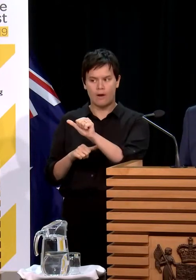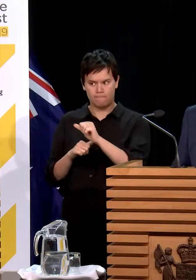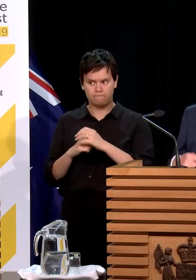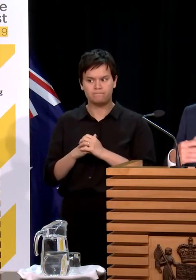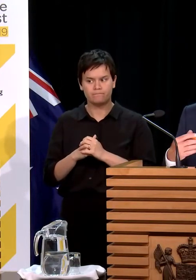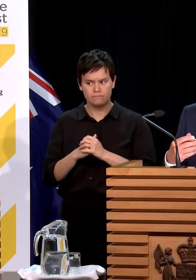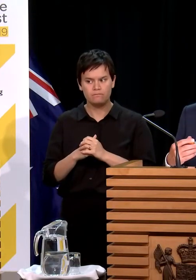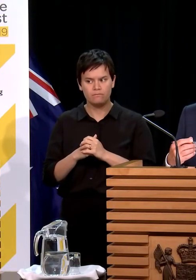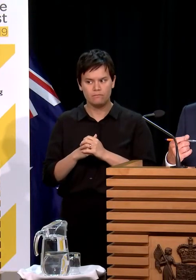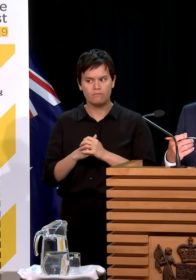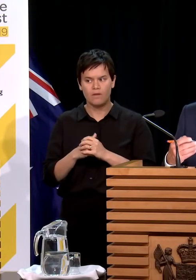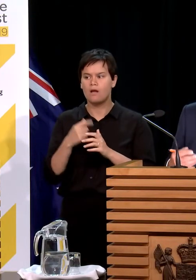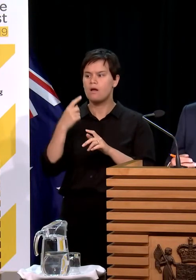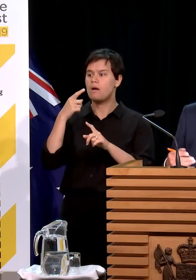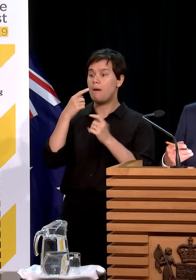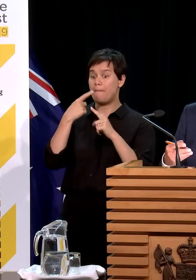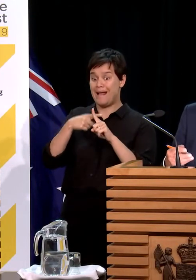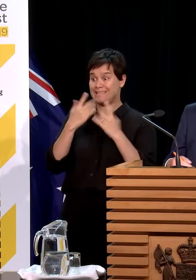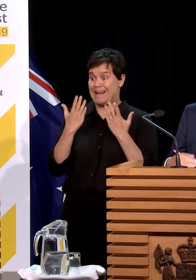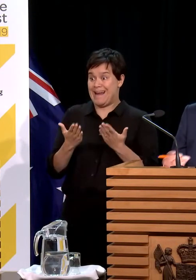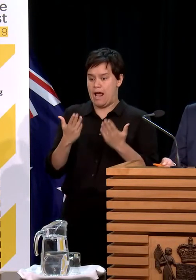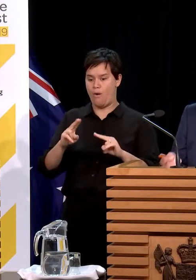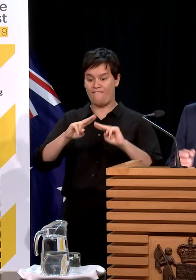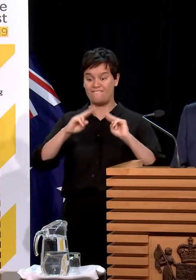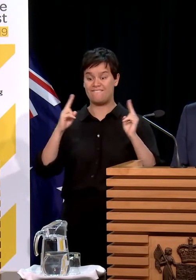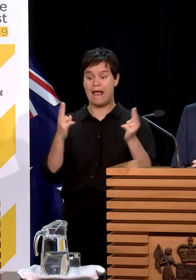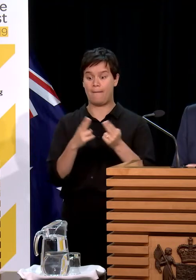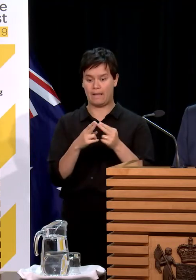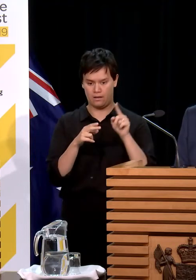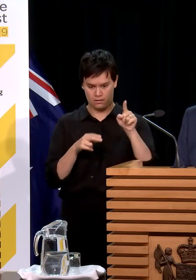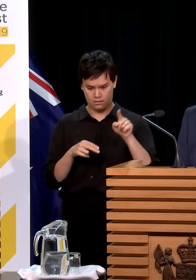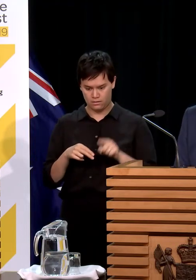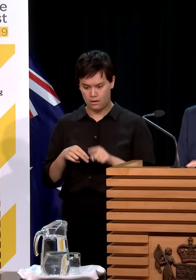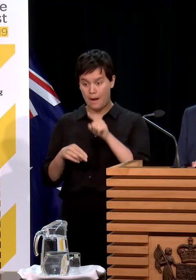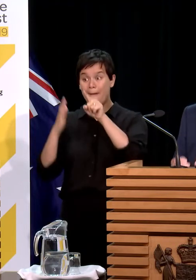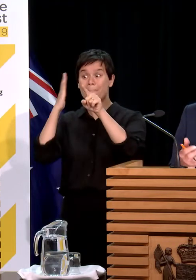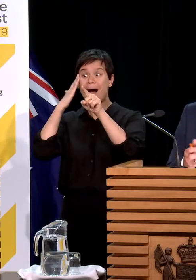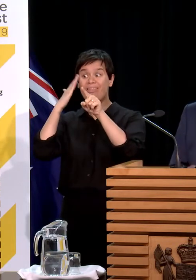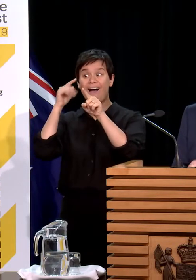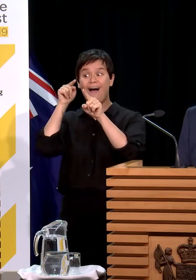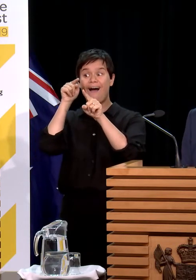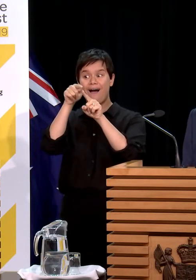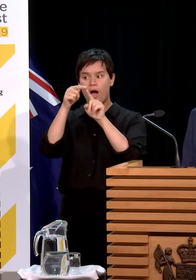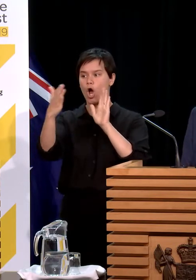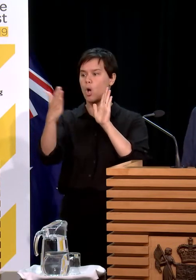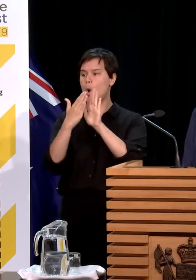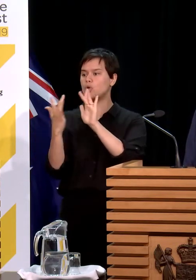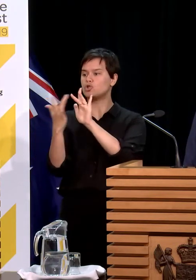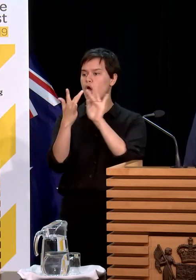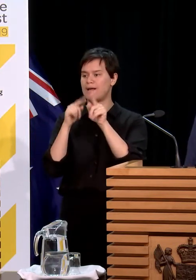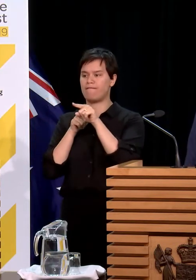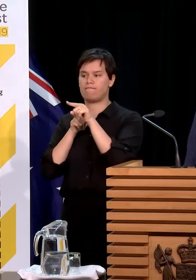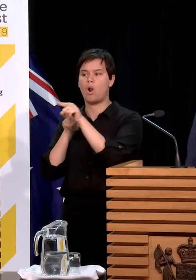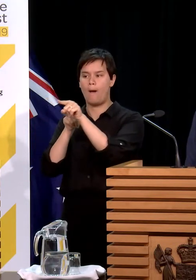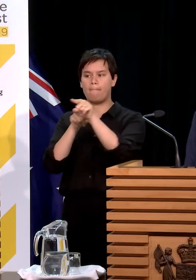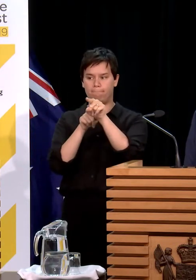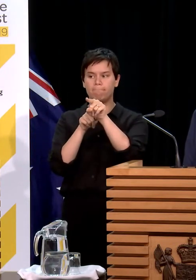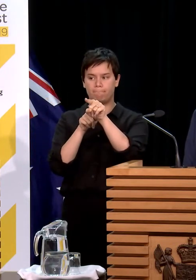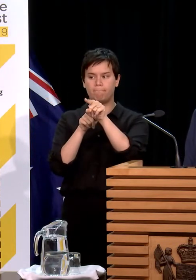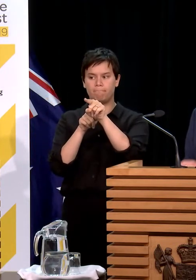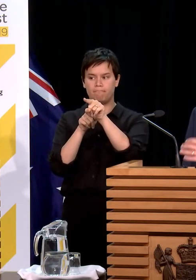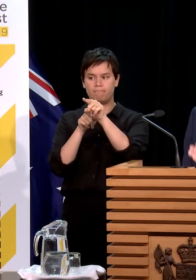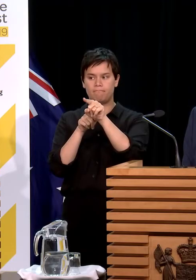close contacts of case D, who were also close contacts of cases B and C, and